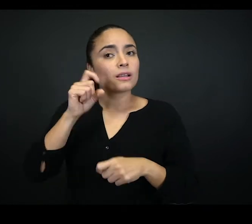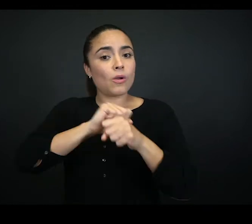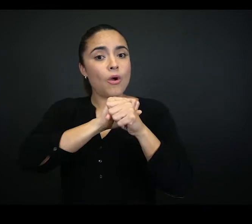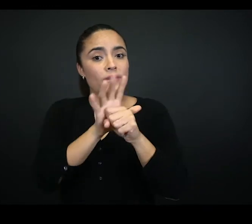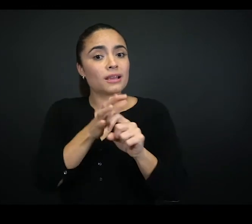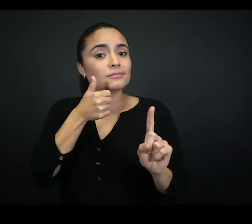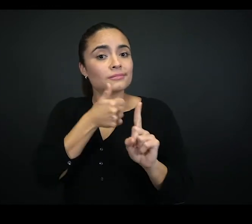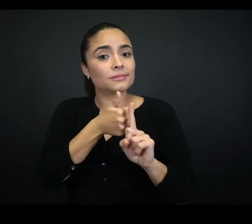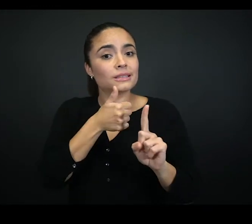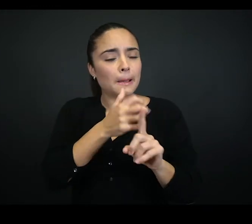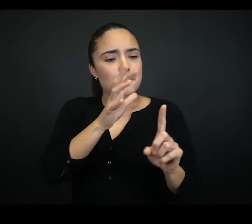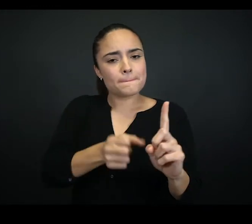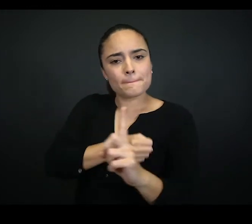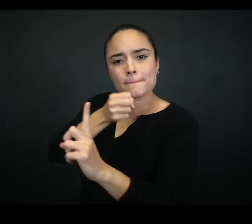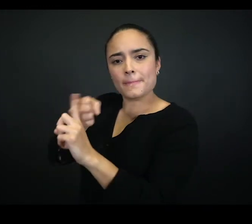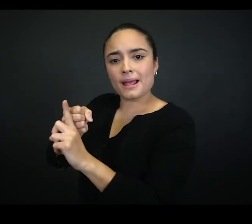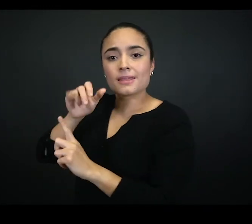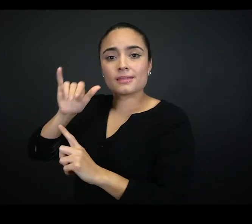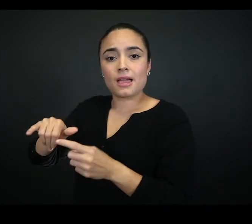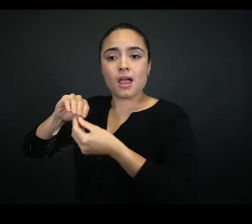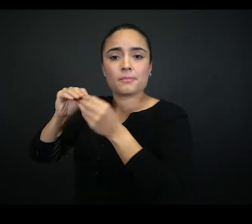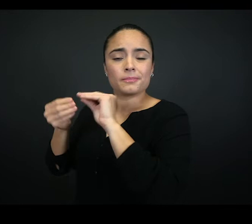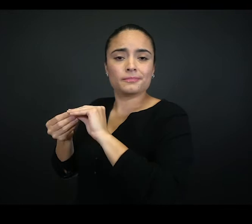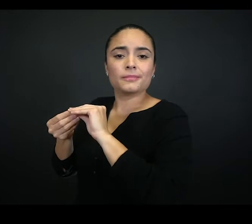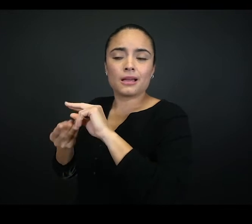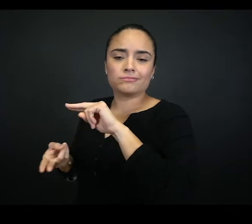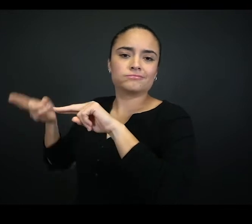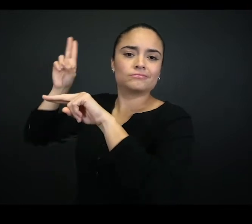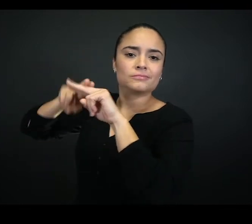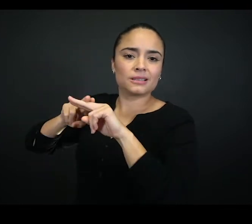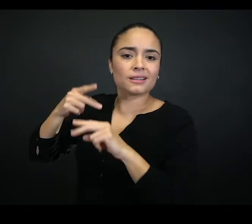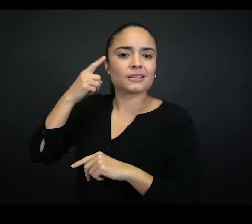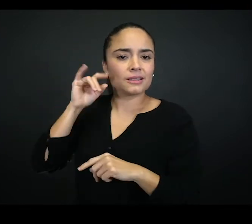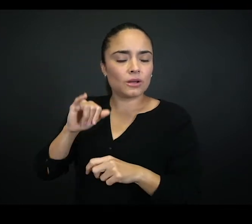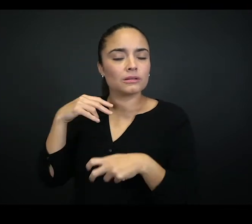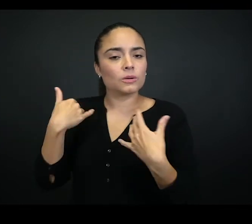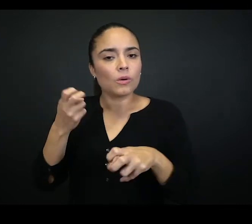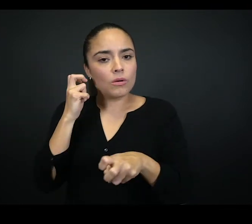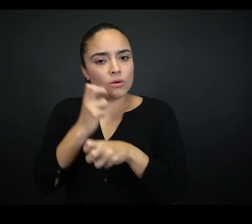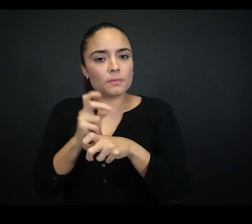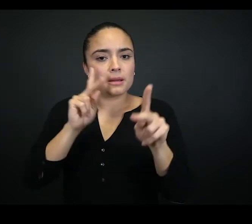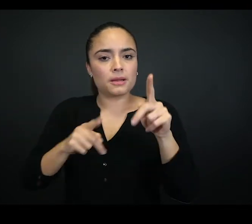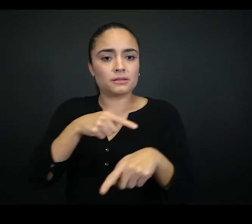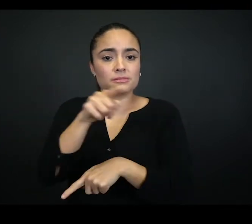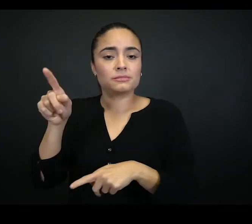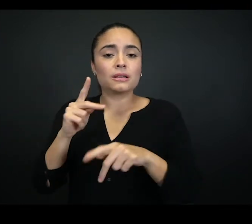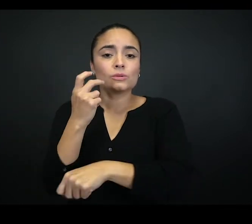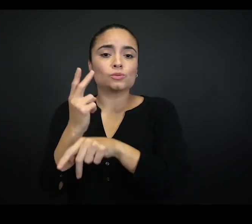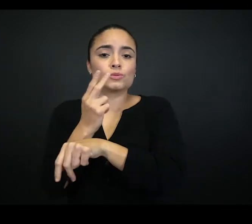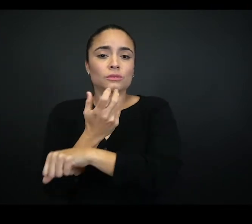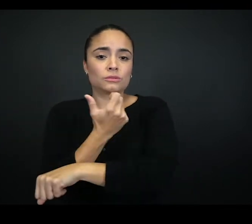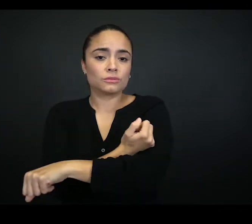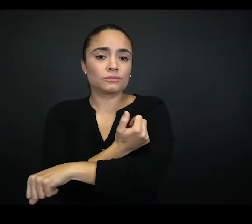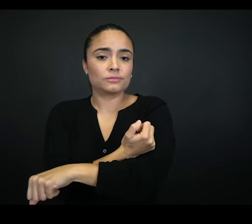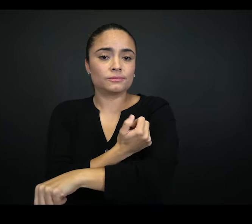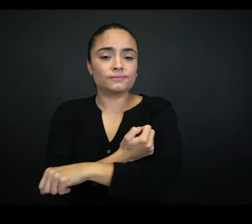drugs. So while they're here, if they start to look like they're going to overdose, our staff are monitoring